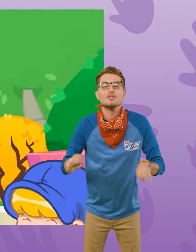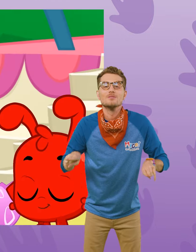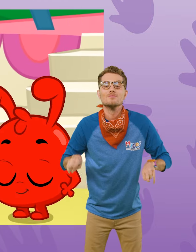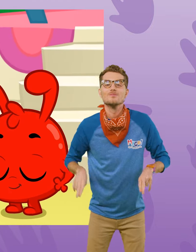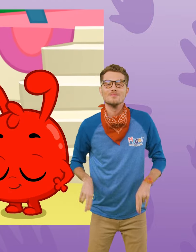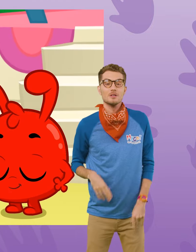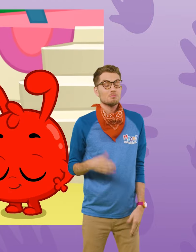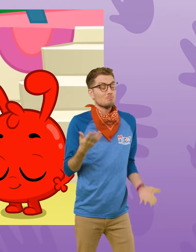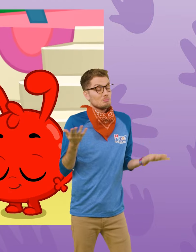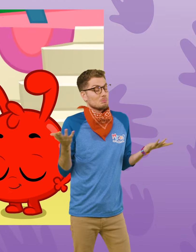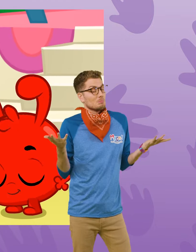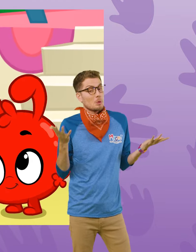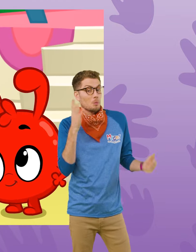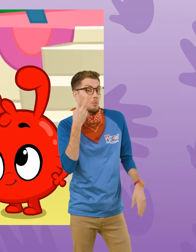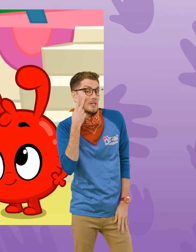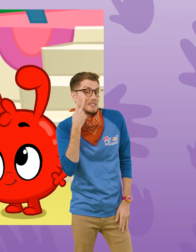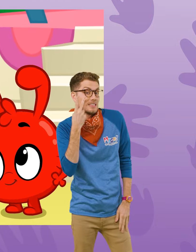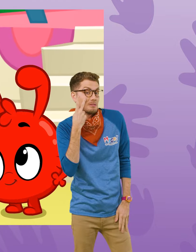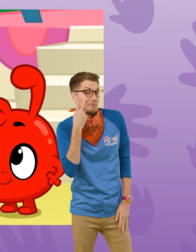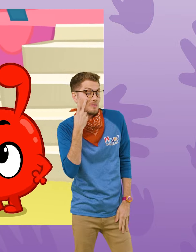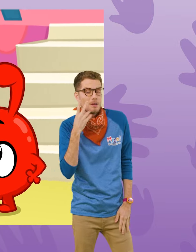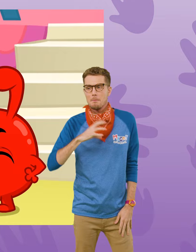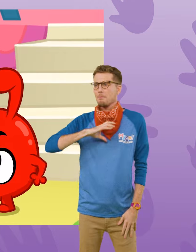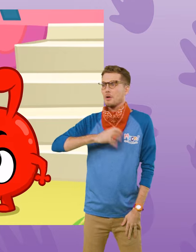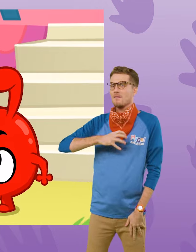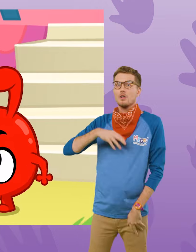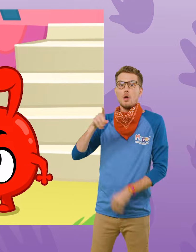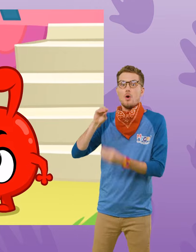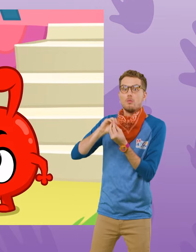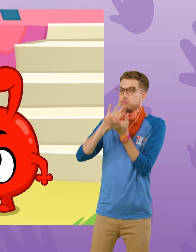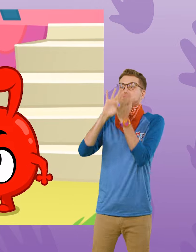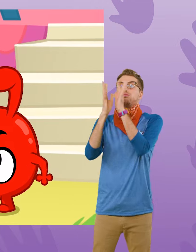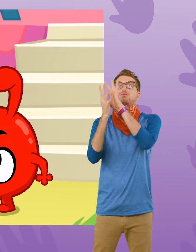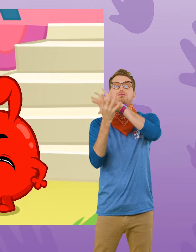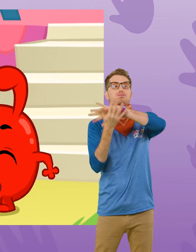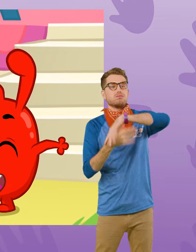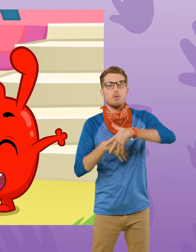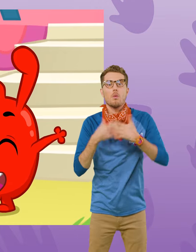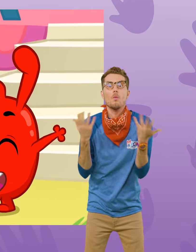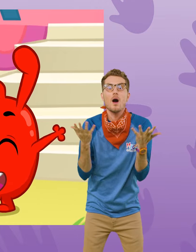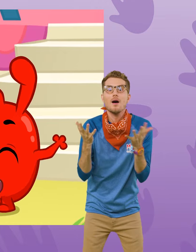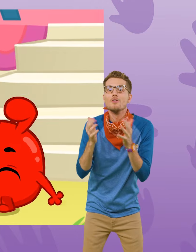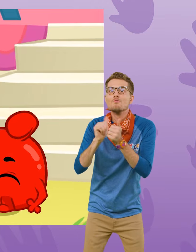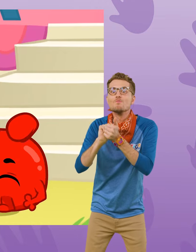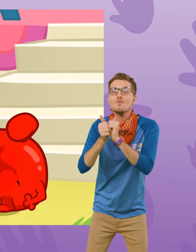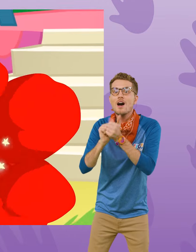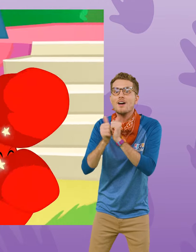eggs. We'll see about that. Morphle, morph into a race car.